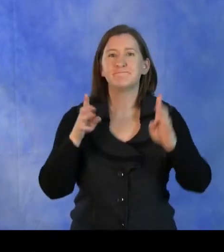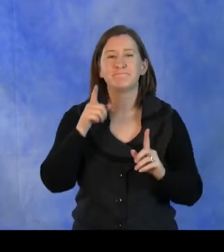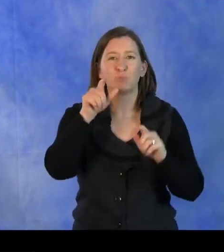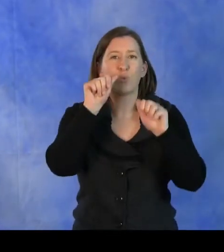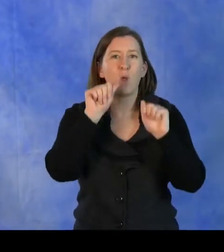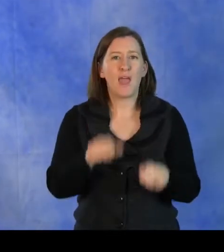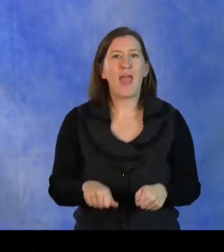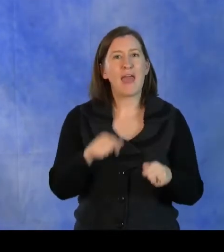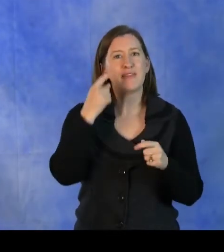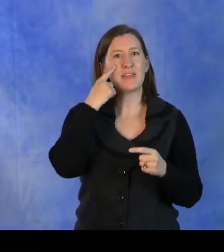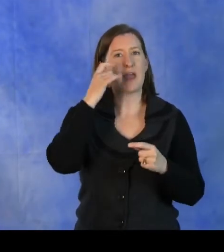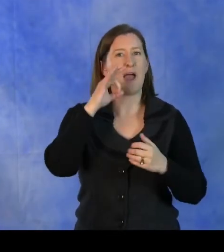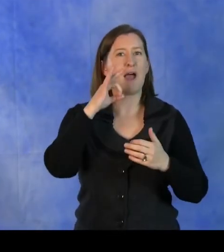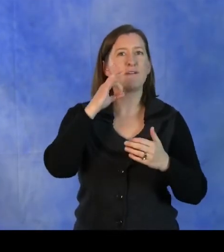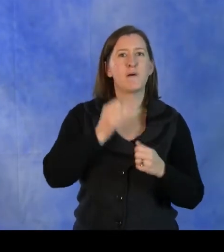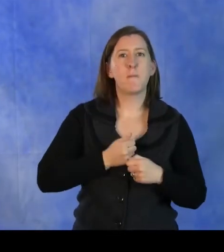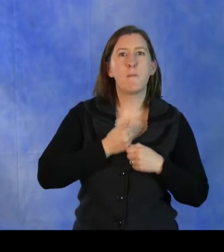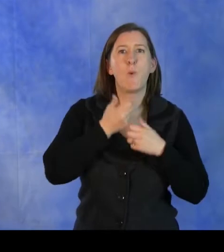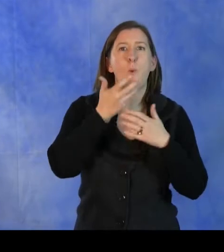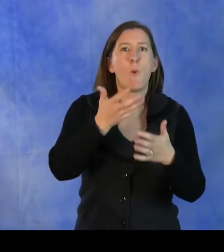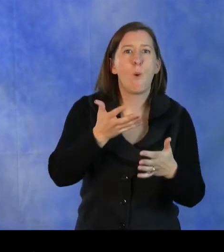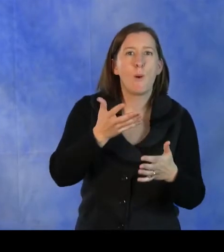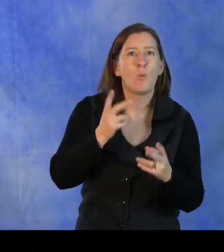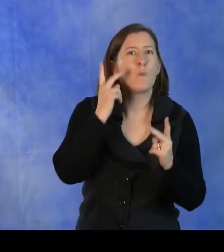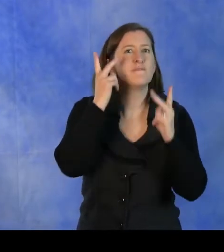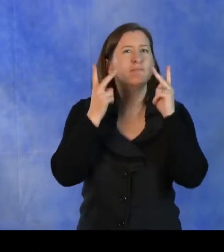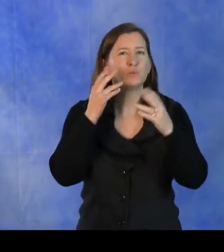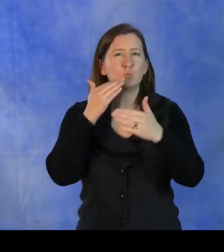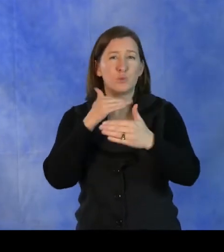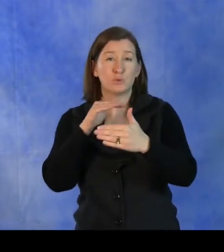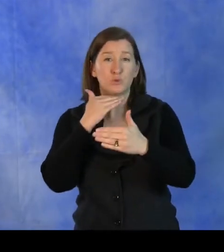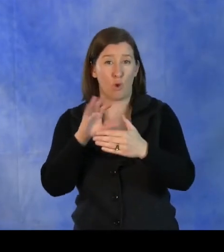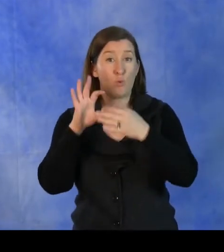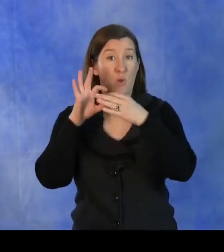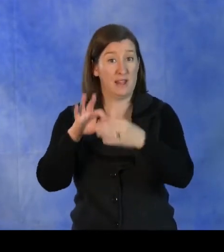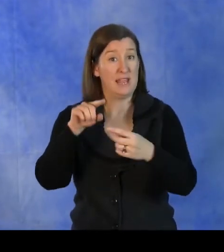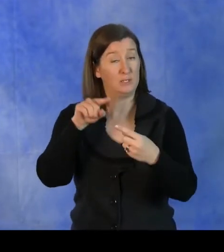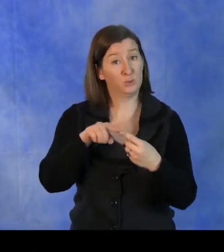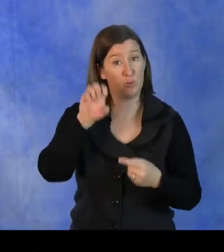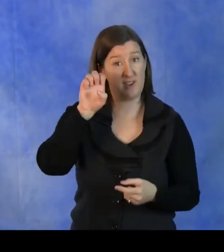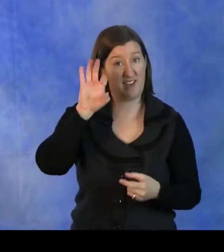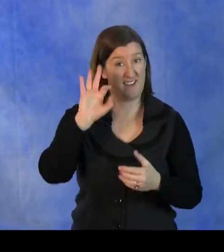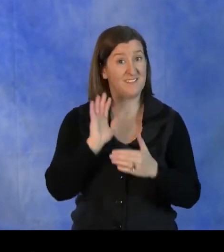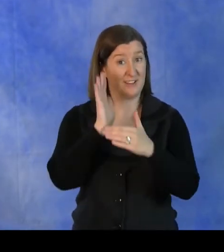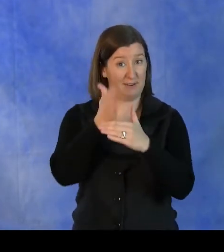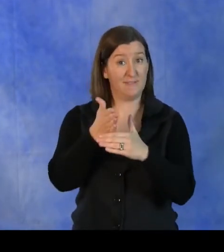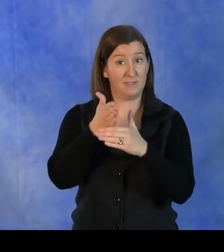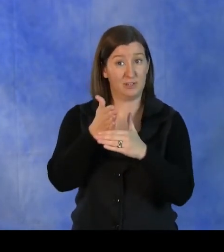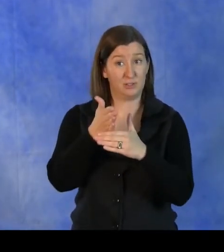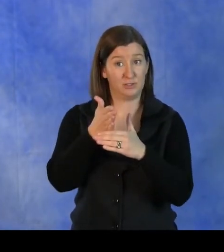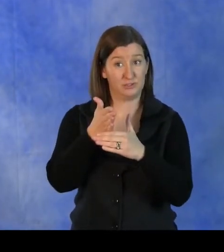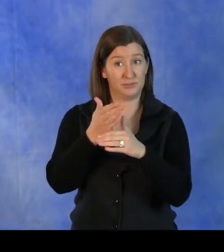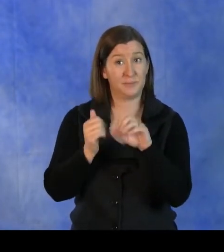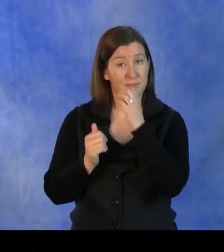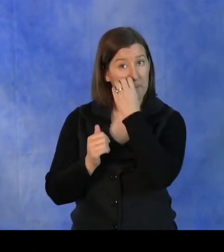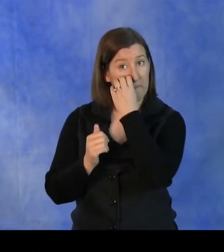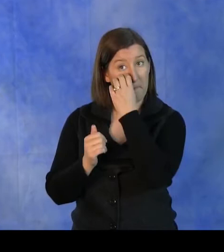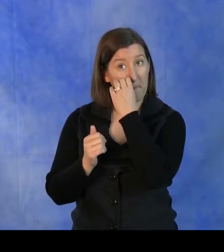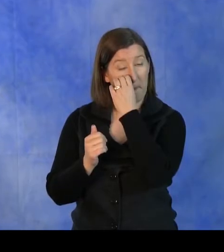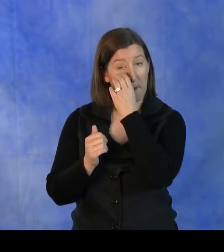If you be real creative, you can come up with